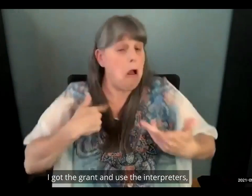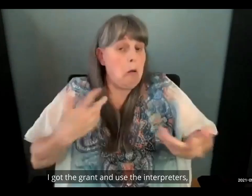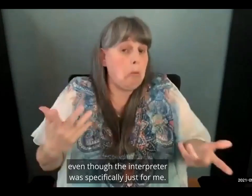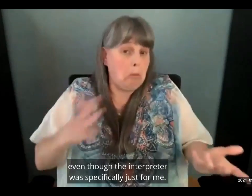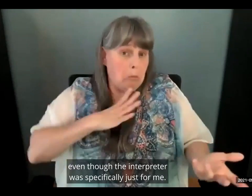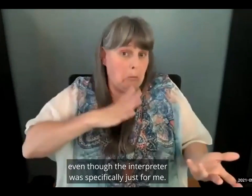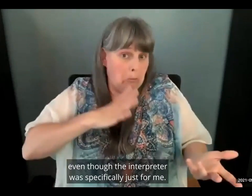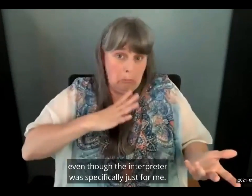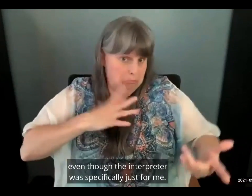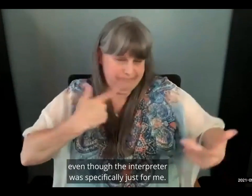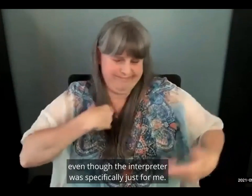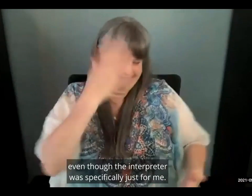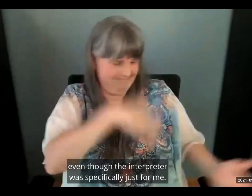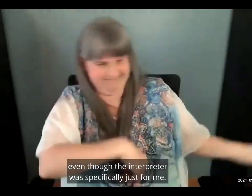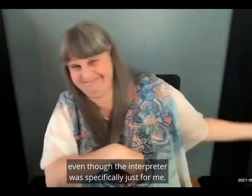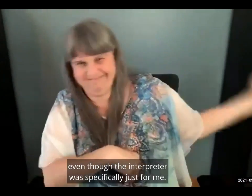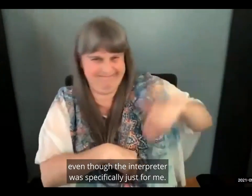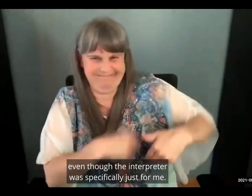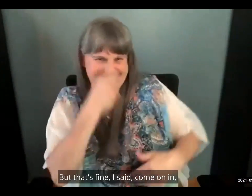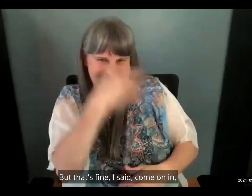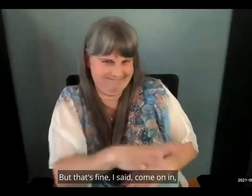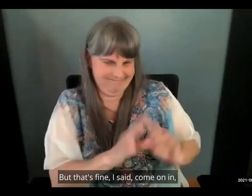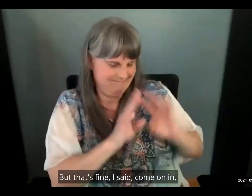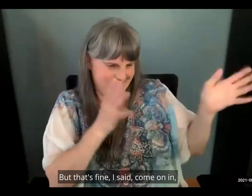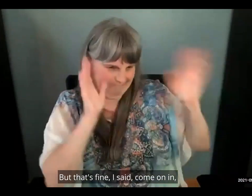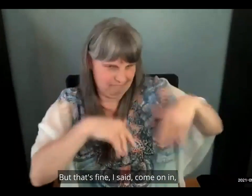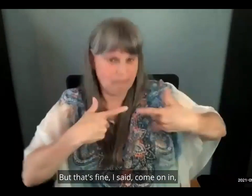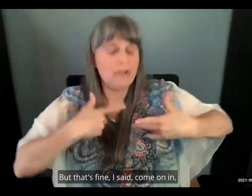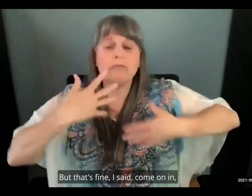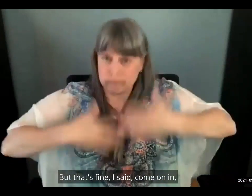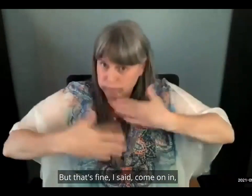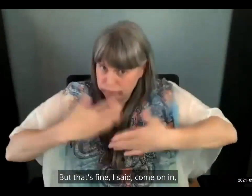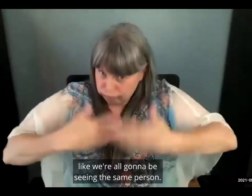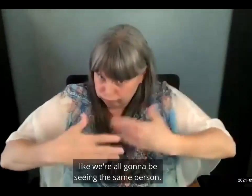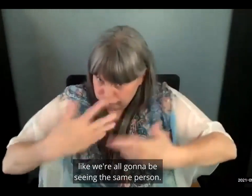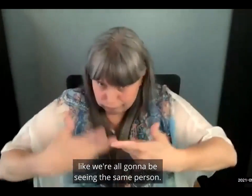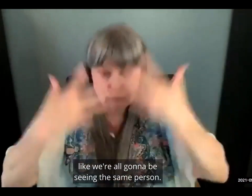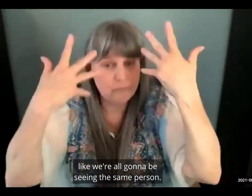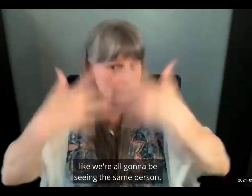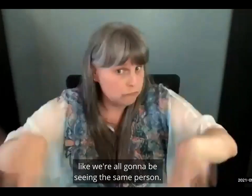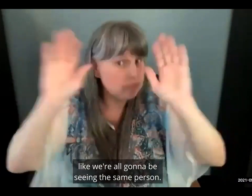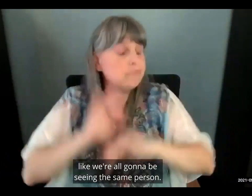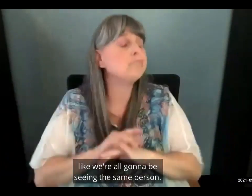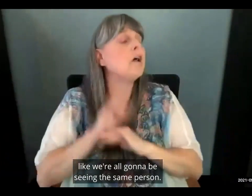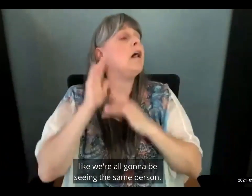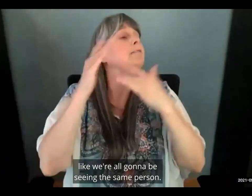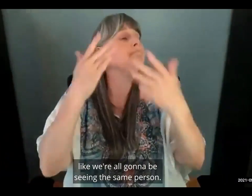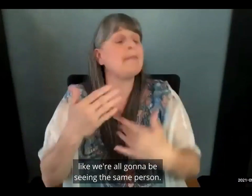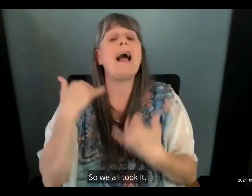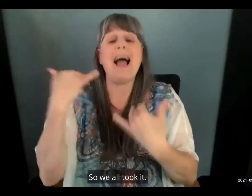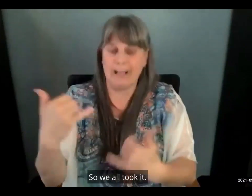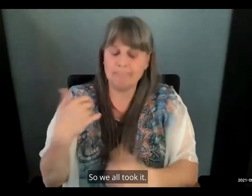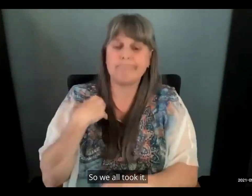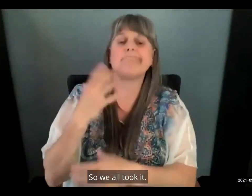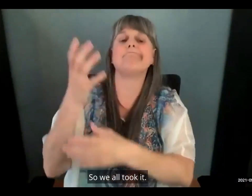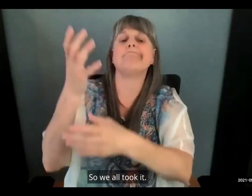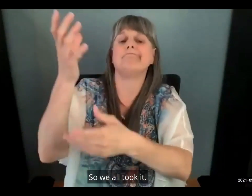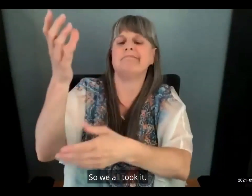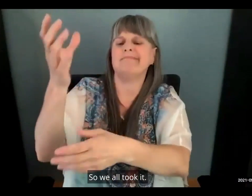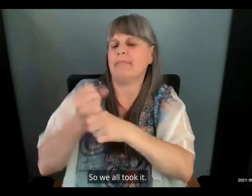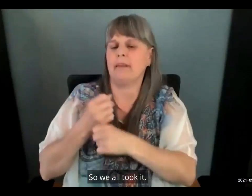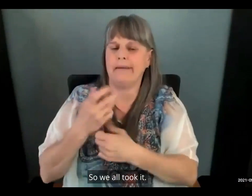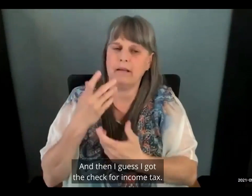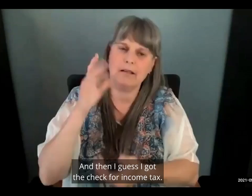the interpreters, even though the interpreter was specifically just for me, but that's fine. I said, you know, come on in, like, we're all going to be seeing the same person. So we all took